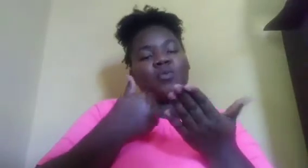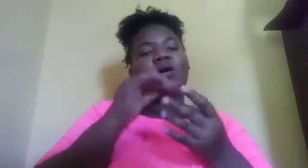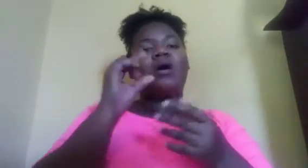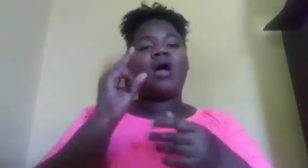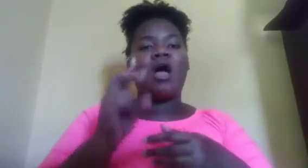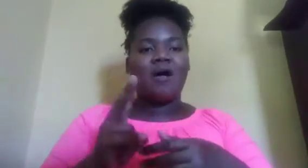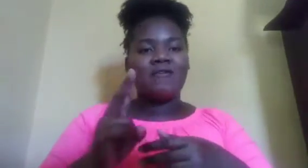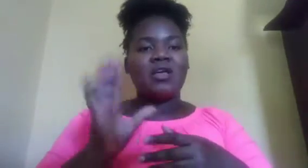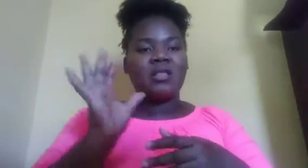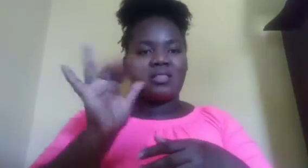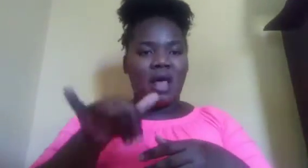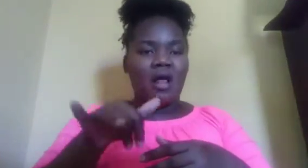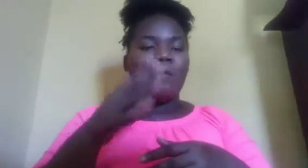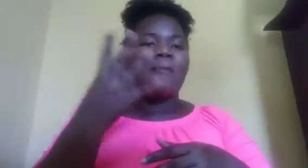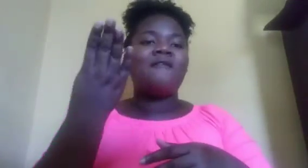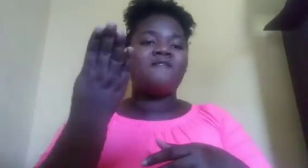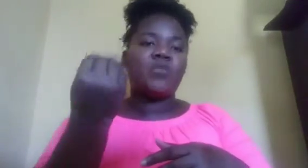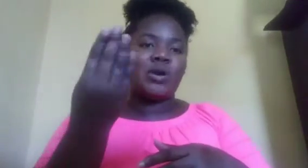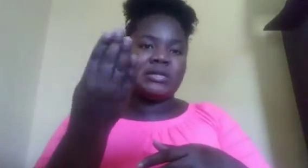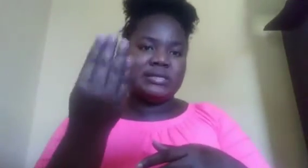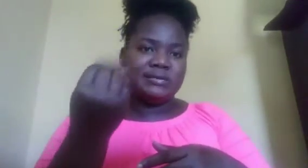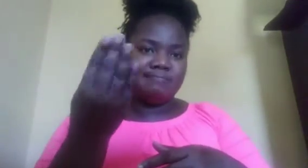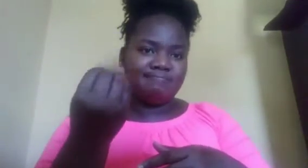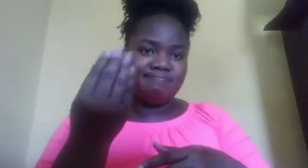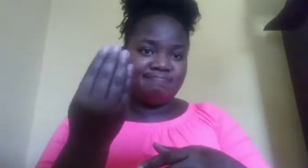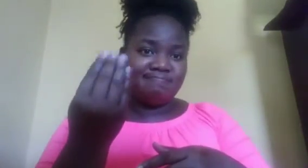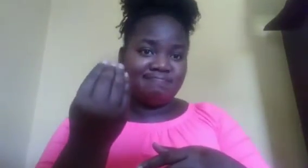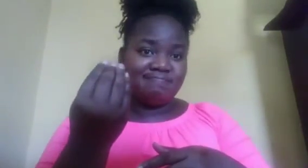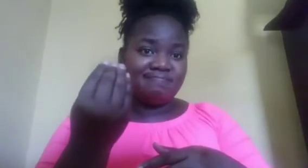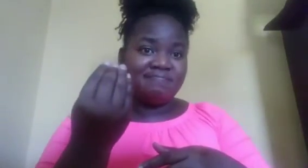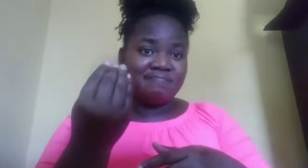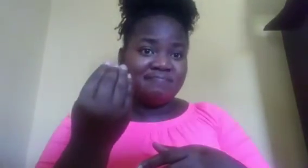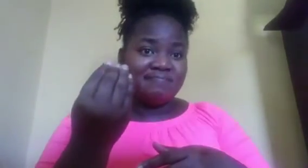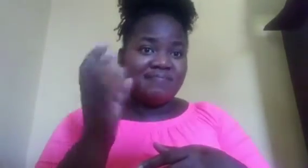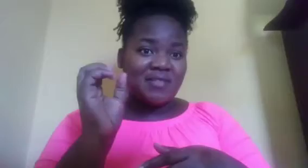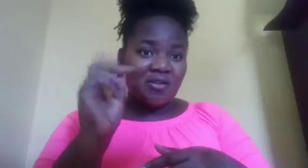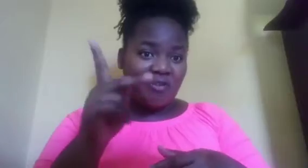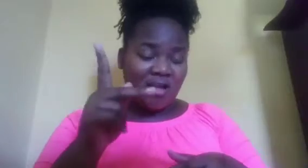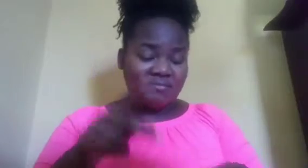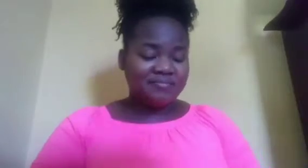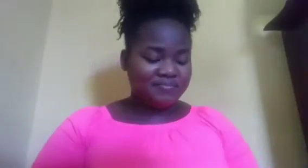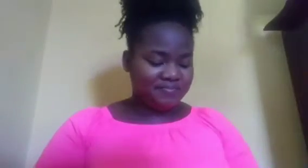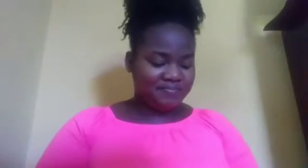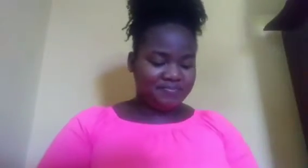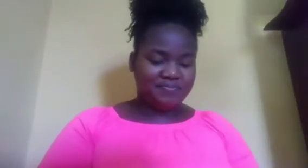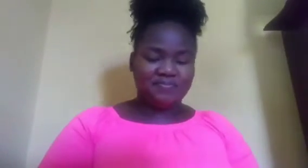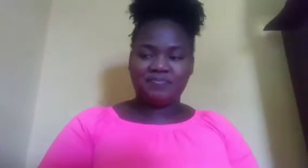is before the half. And that would be 14. Alright?